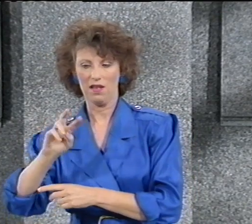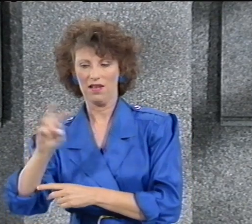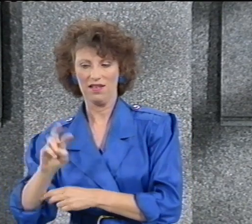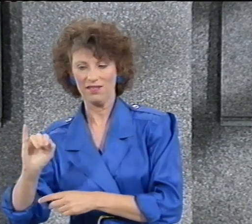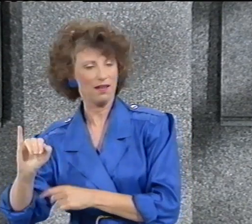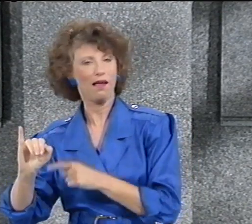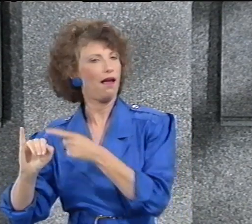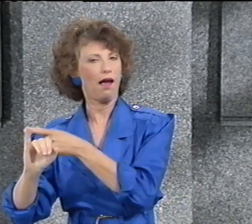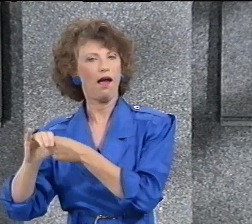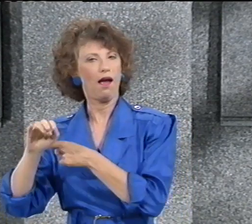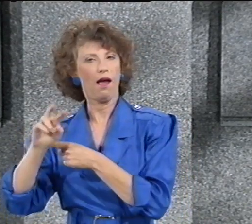letter P